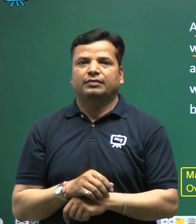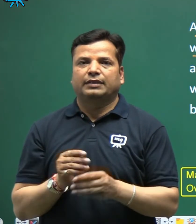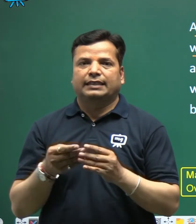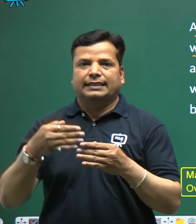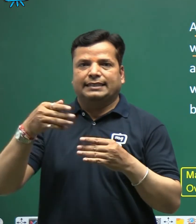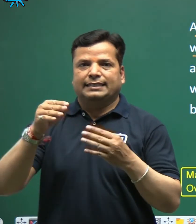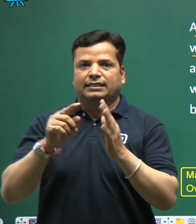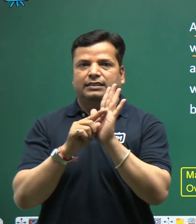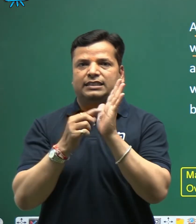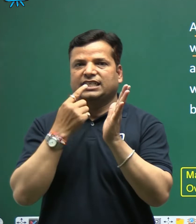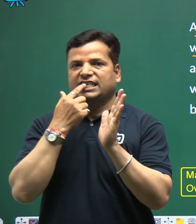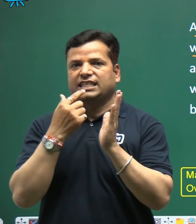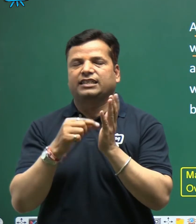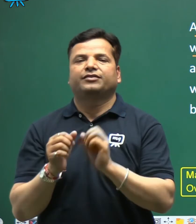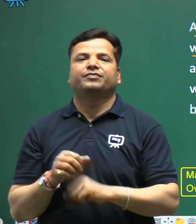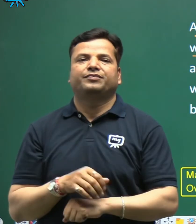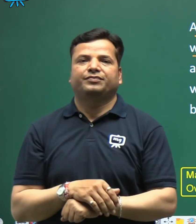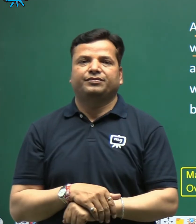lead,